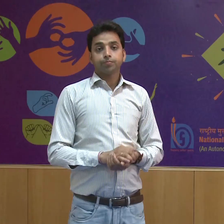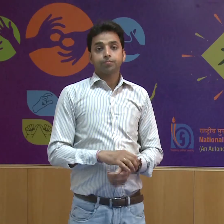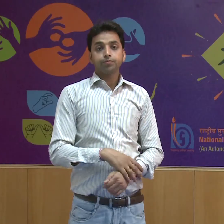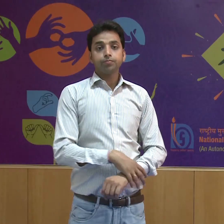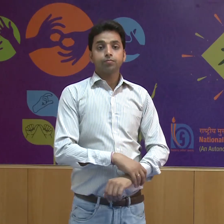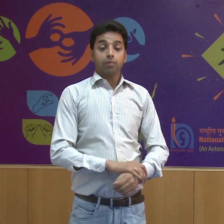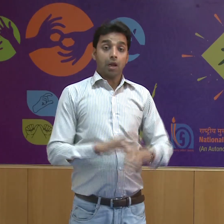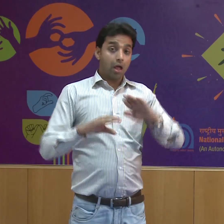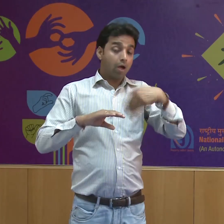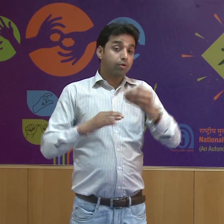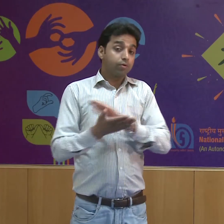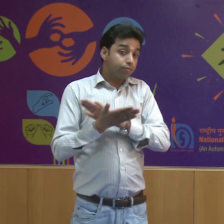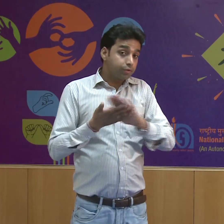After finishing his school